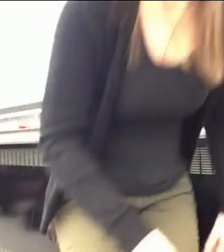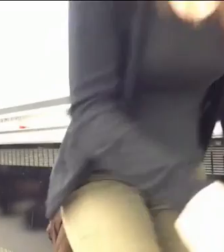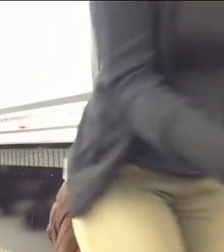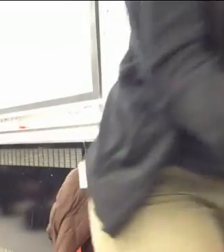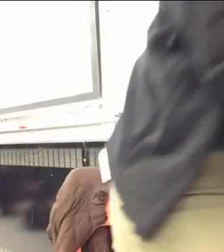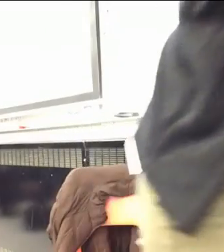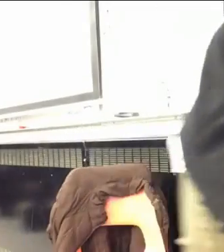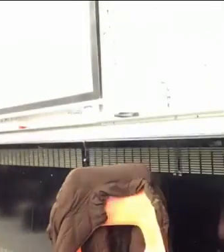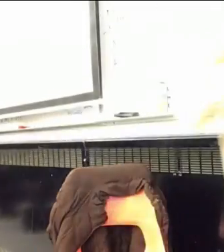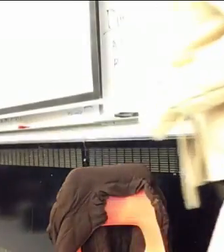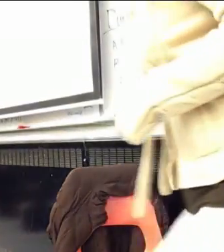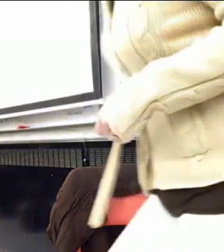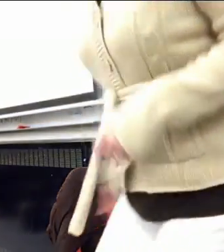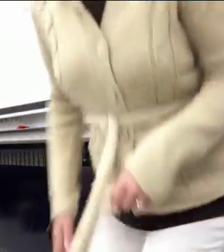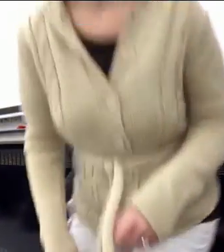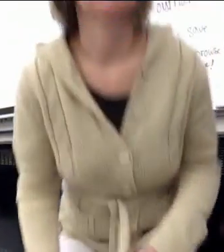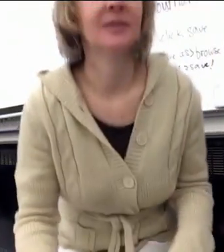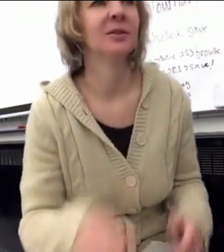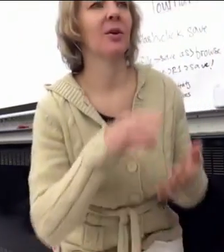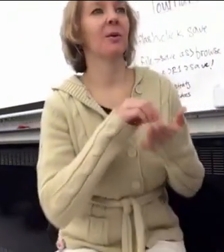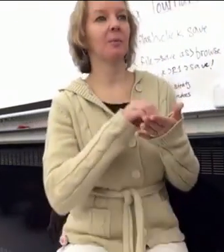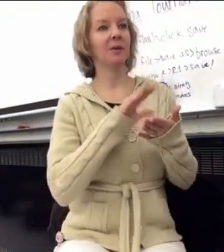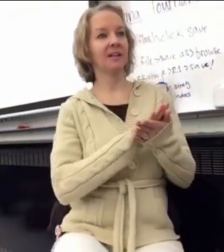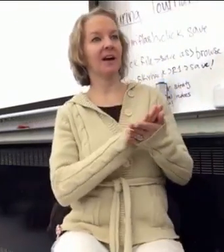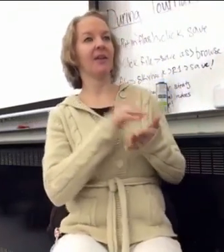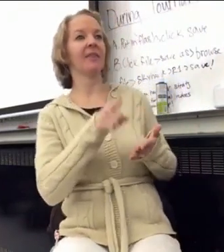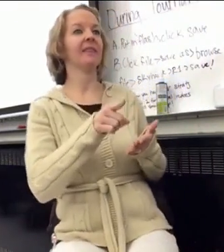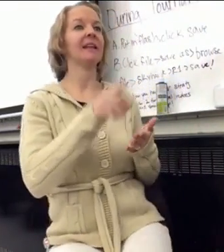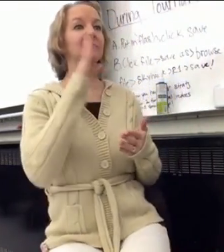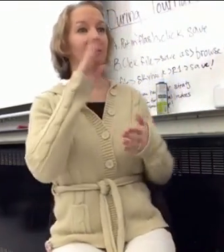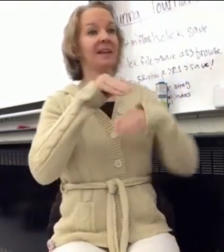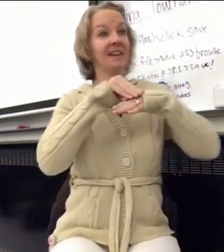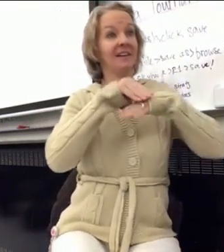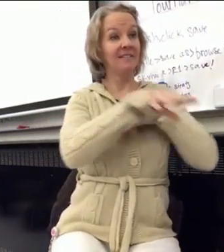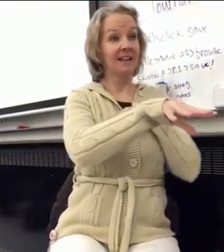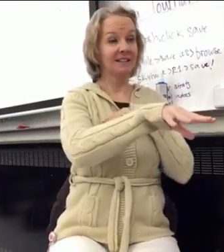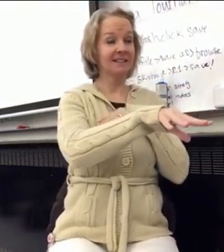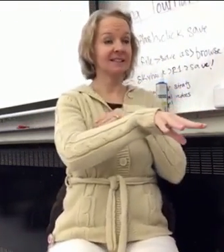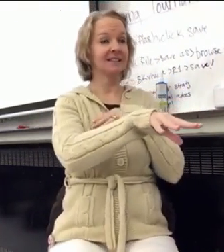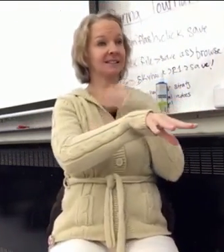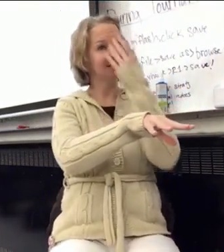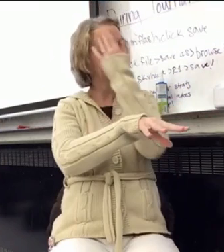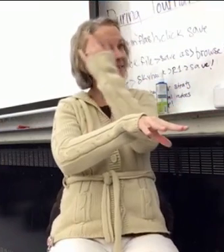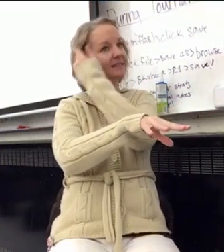will write down that this is going to be the effects